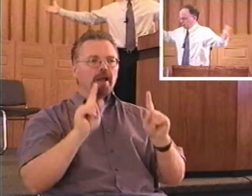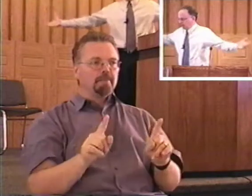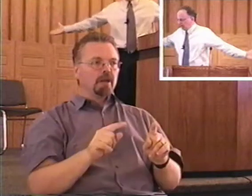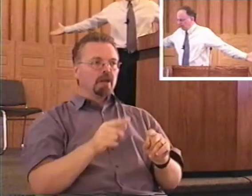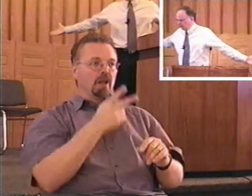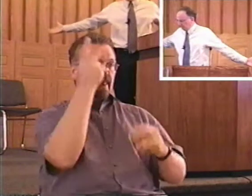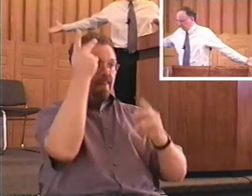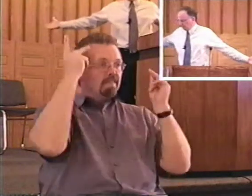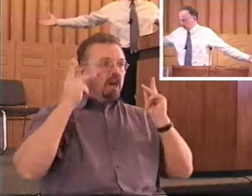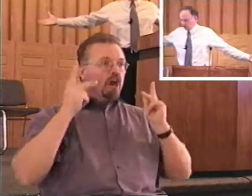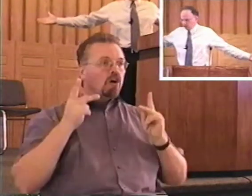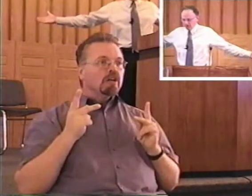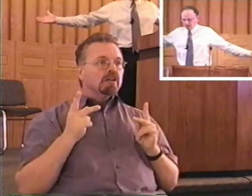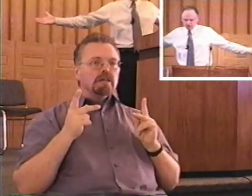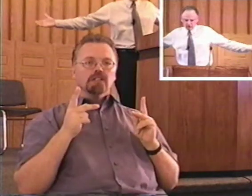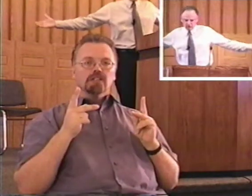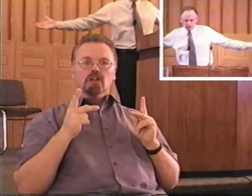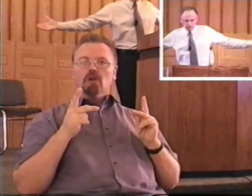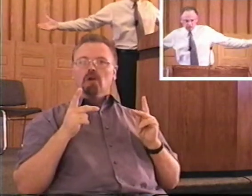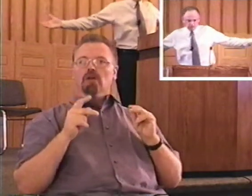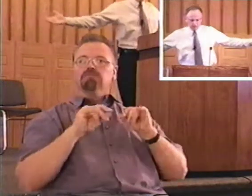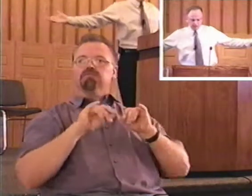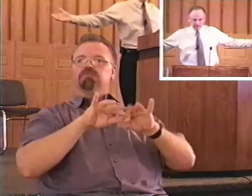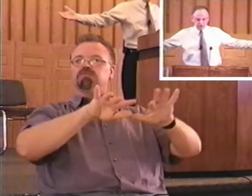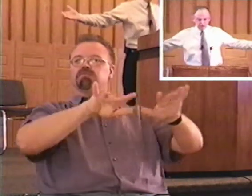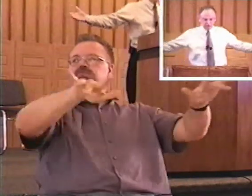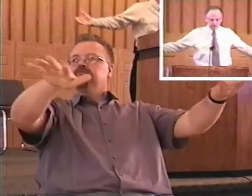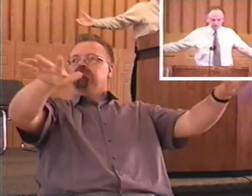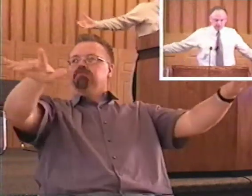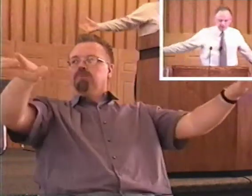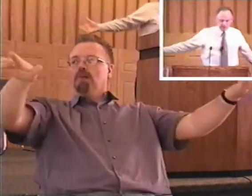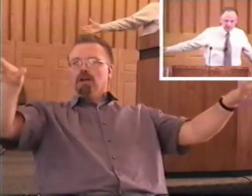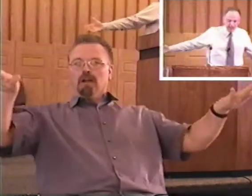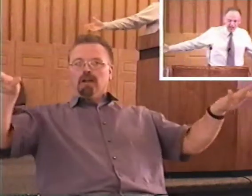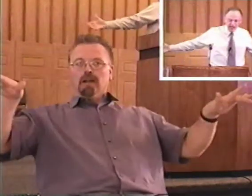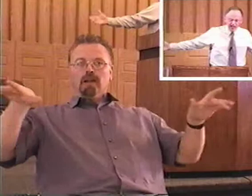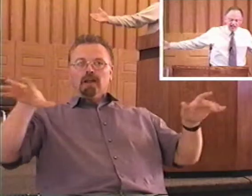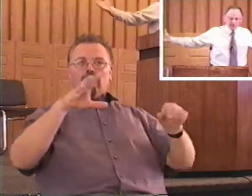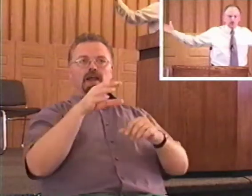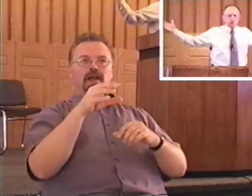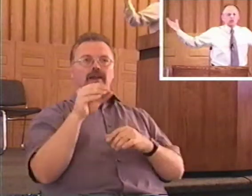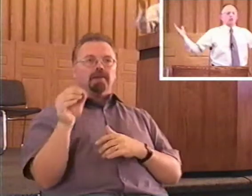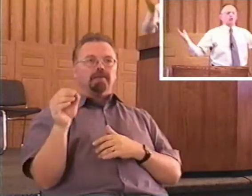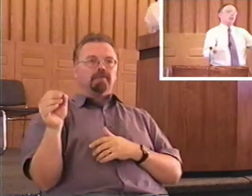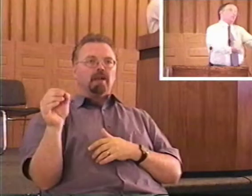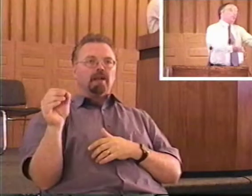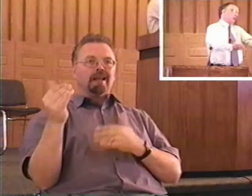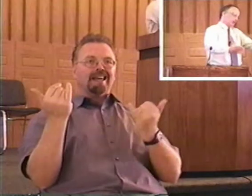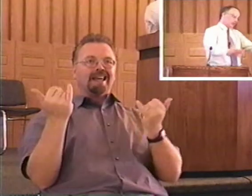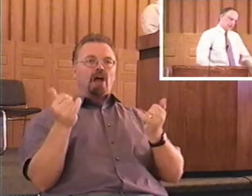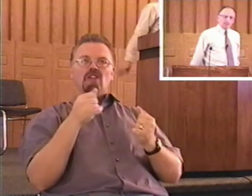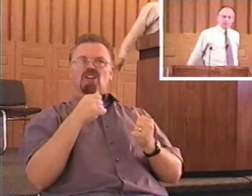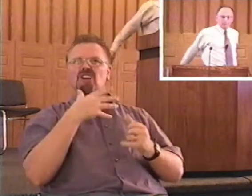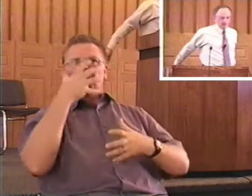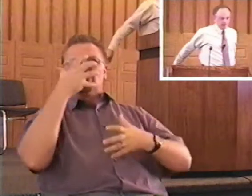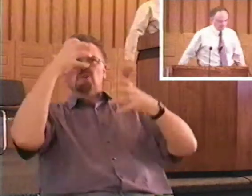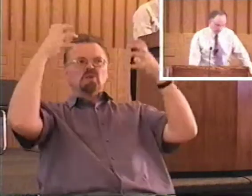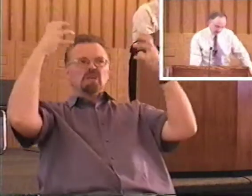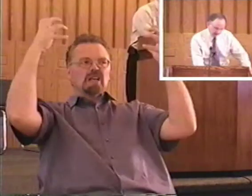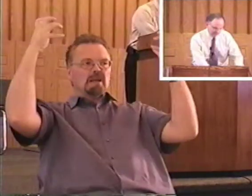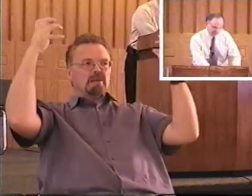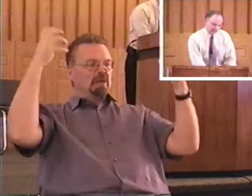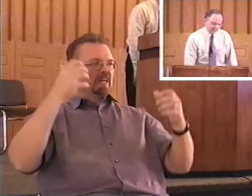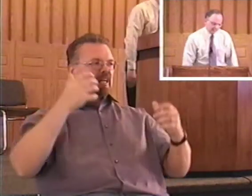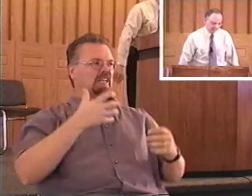now spilled out onto the street from this dinner party Jesus was at, and they're screaming at the top of